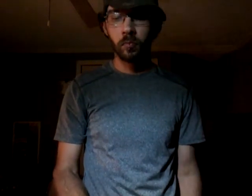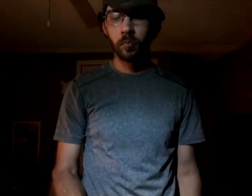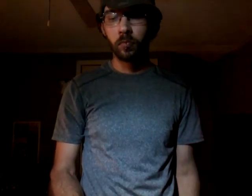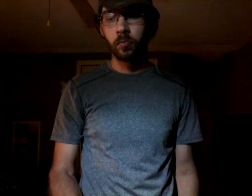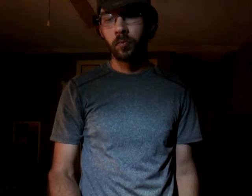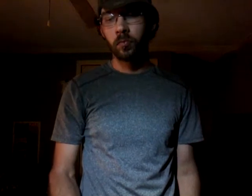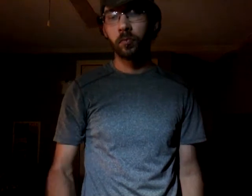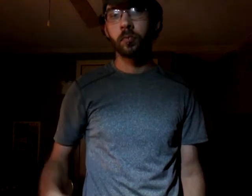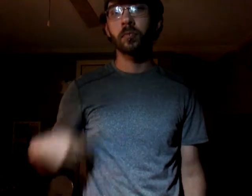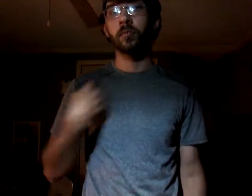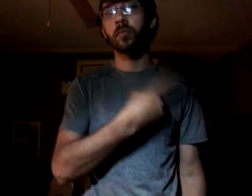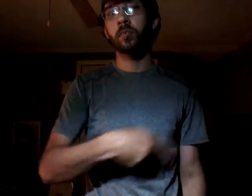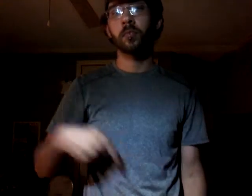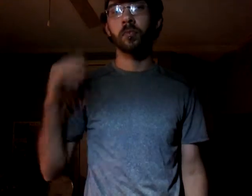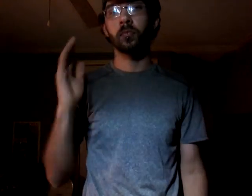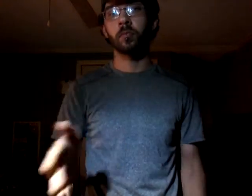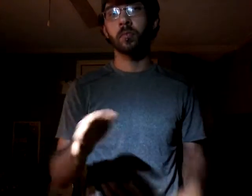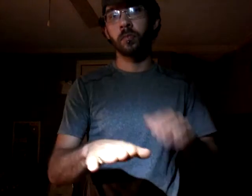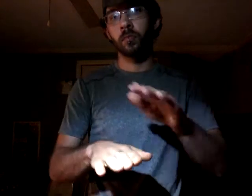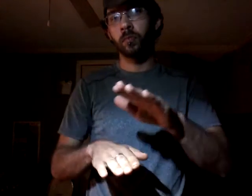longer as we go. Together go,